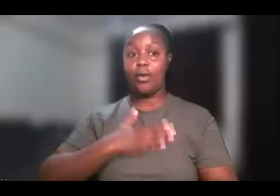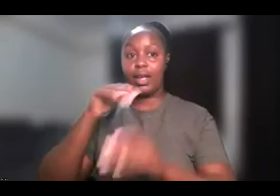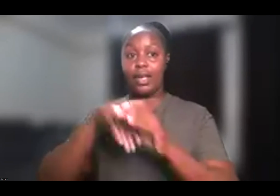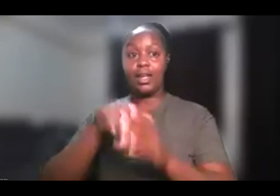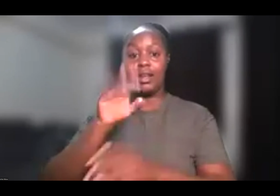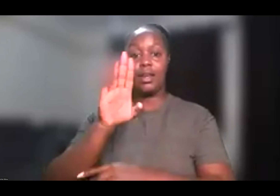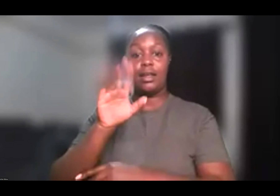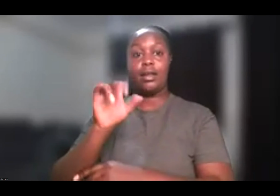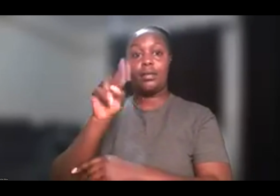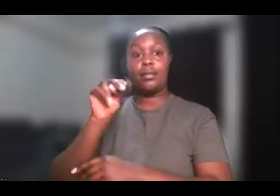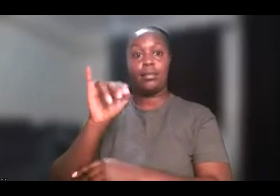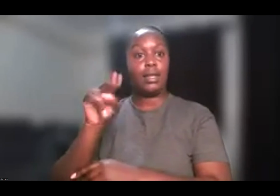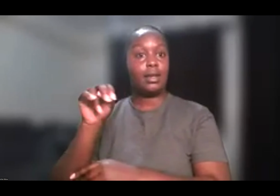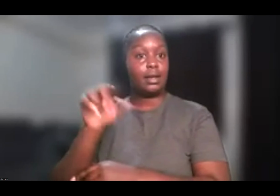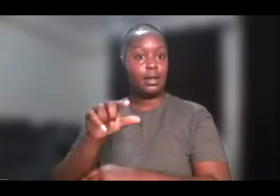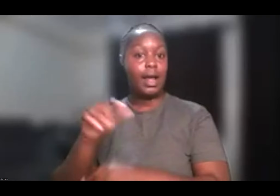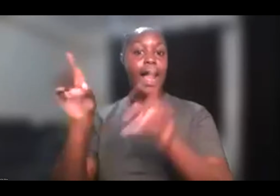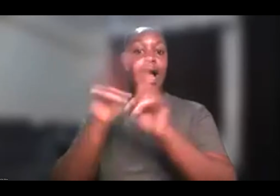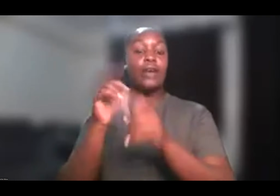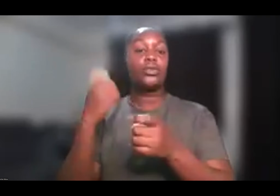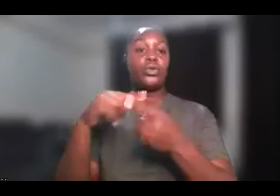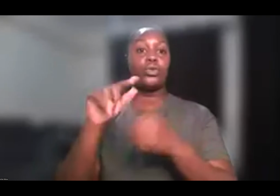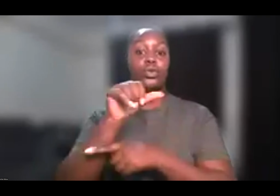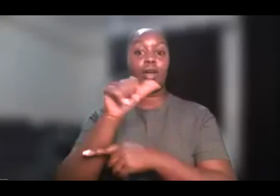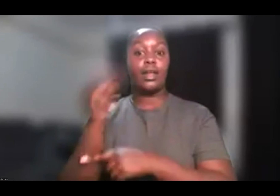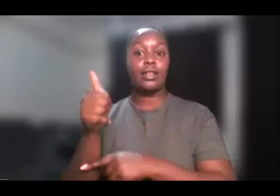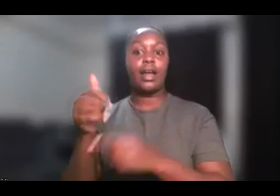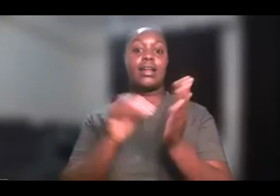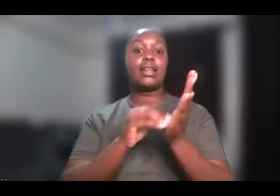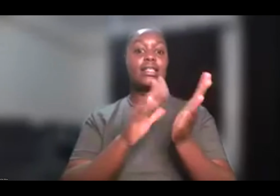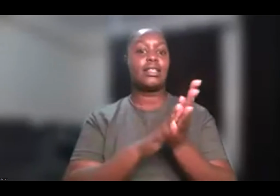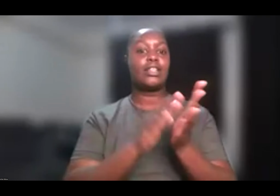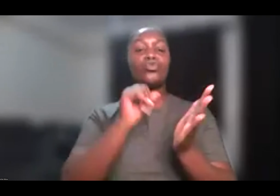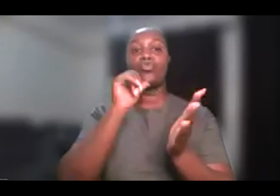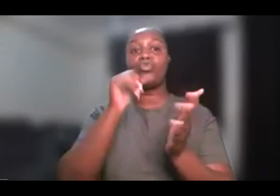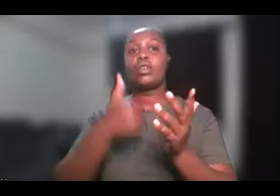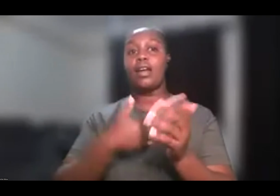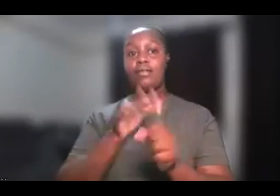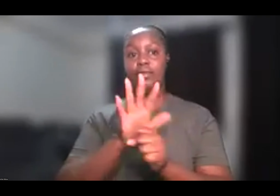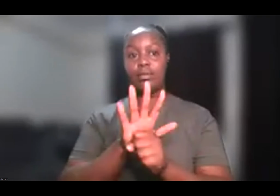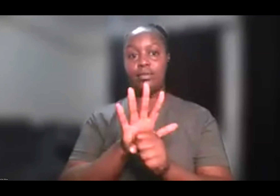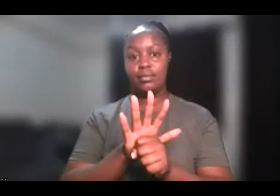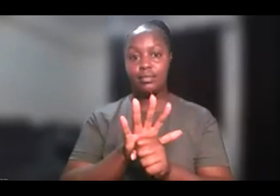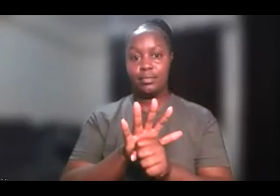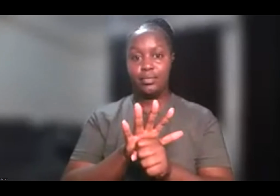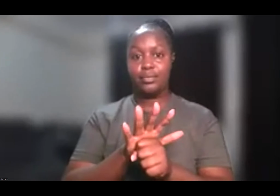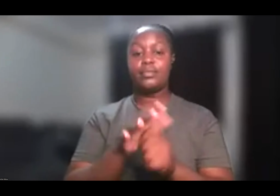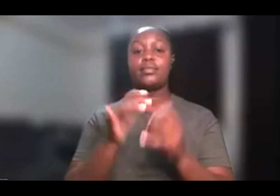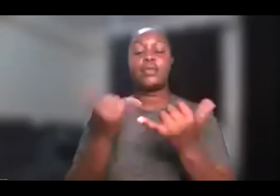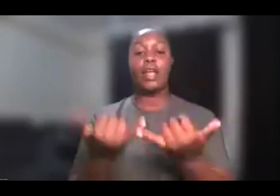recognition datasets are still being built for recognition. So let's see a demo. Here